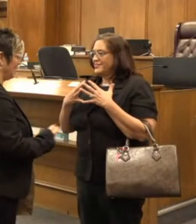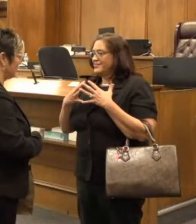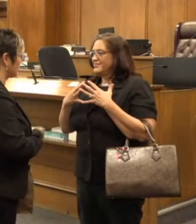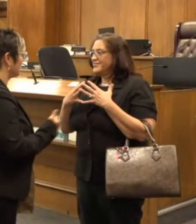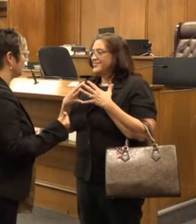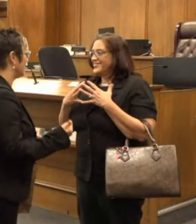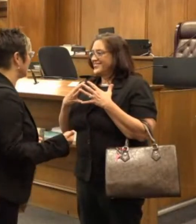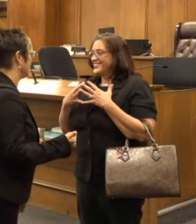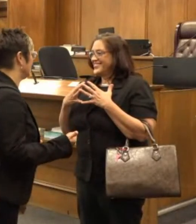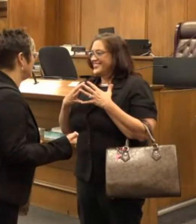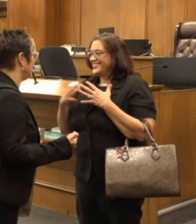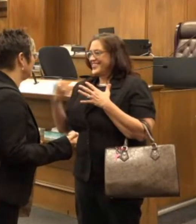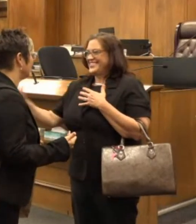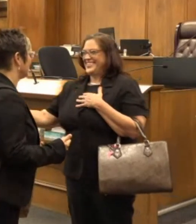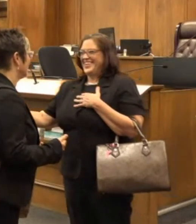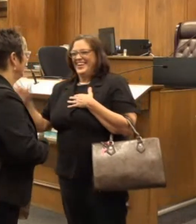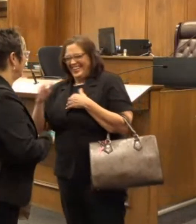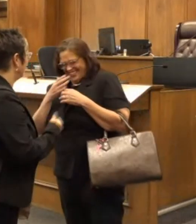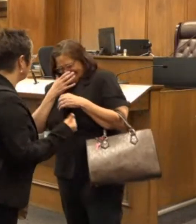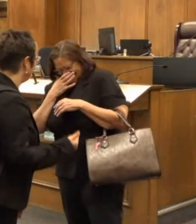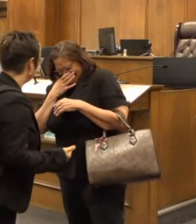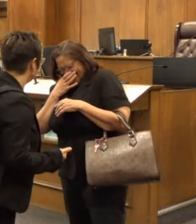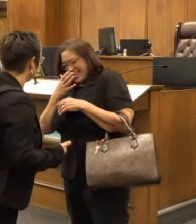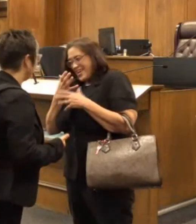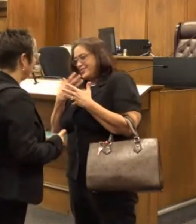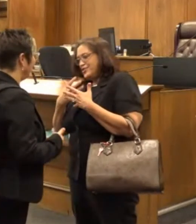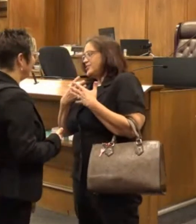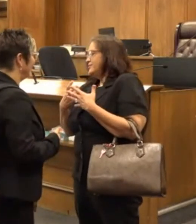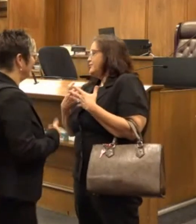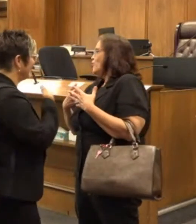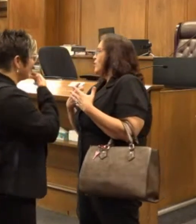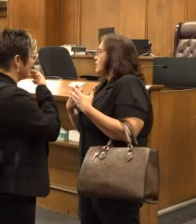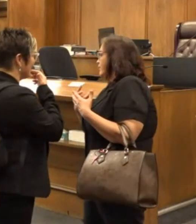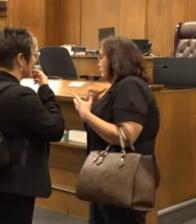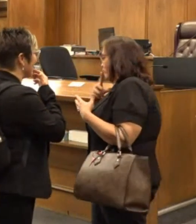First page. That's it.